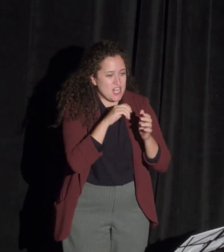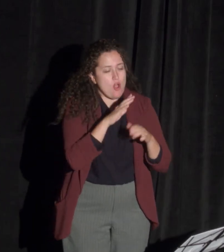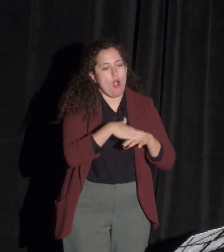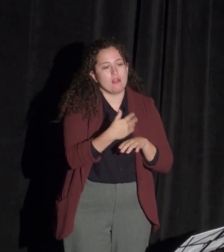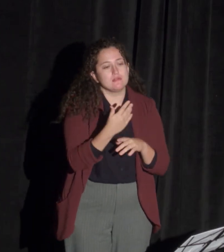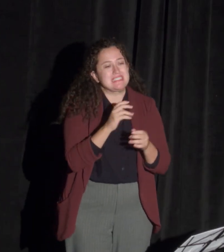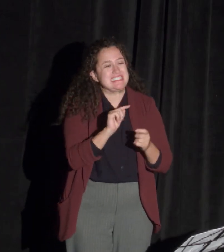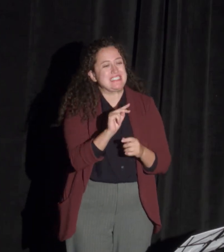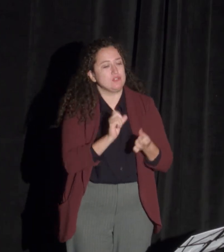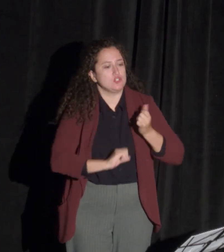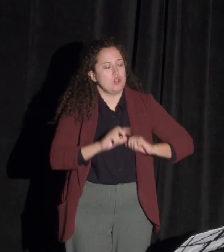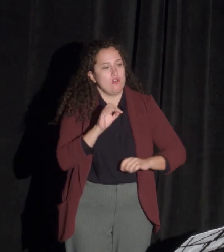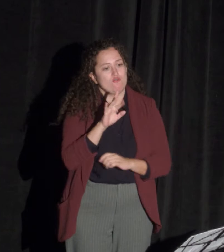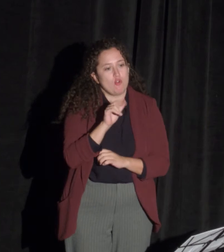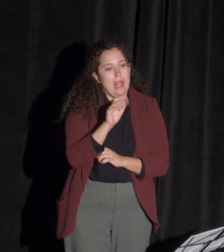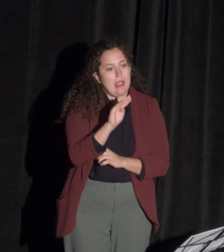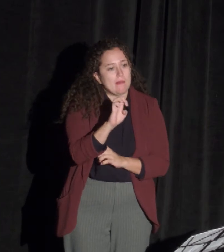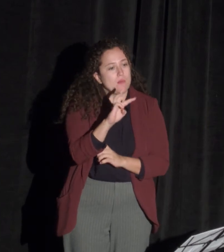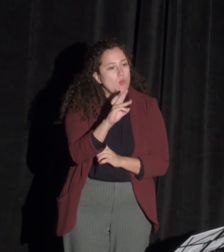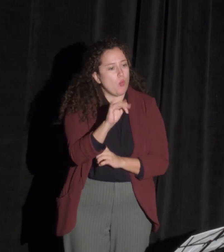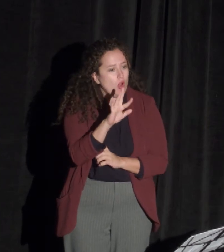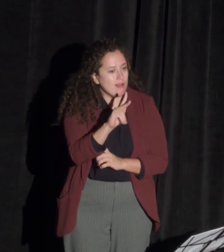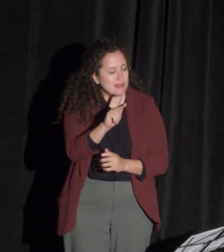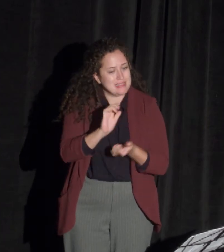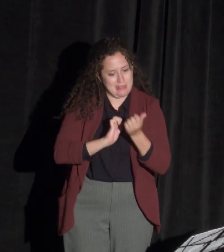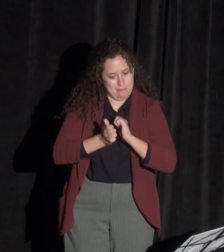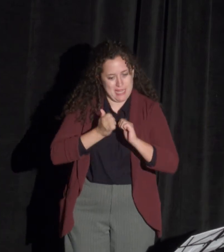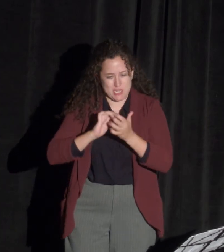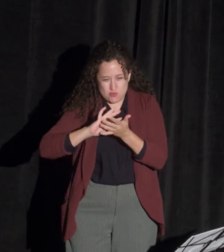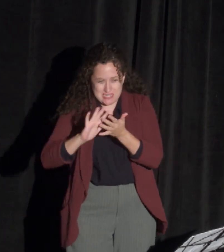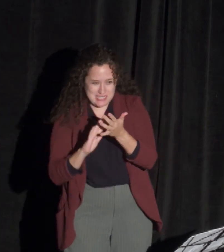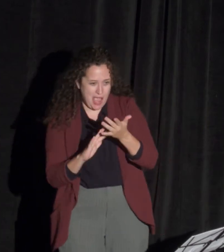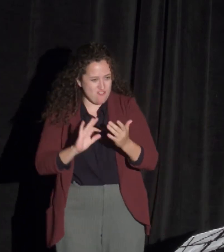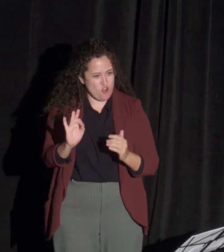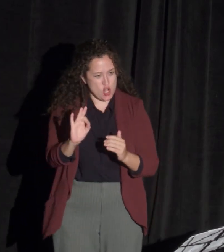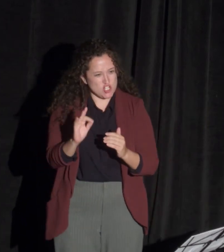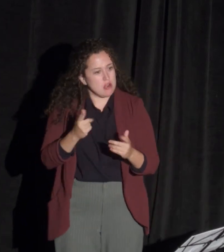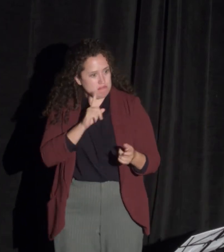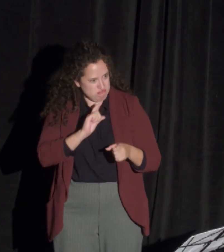to design furniture. And he made it really far, so pretty awesome.